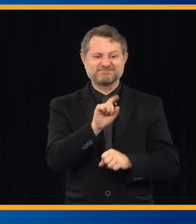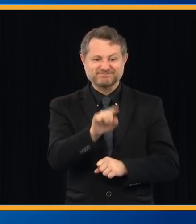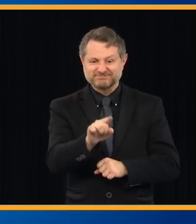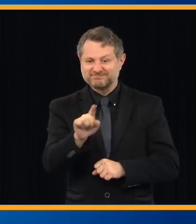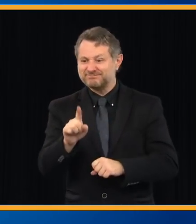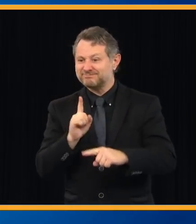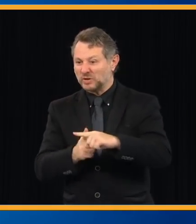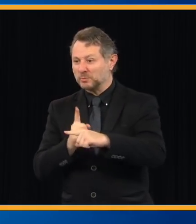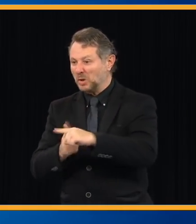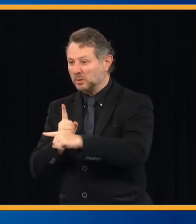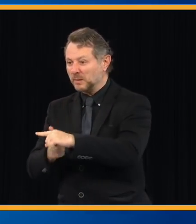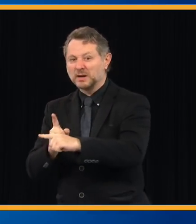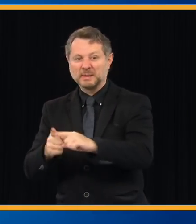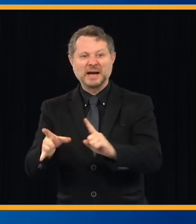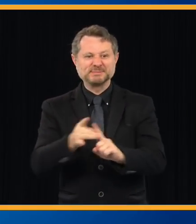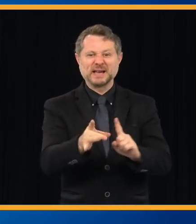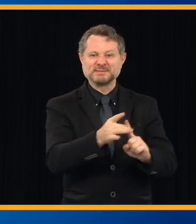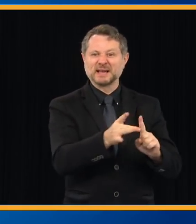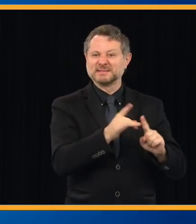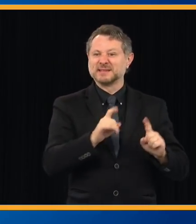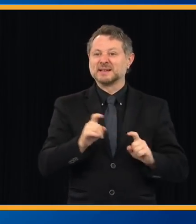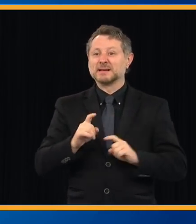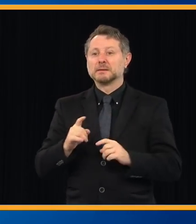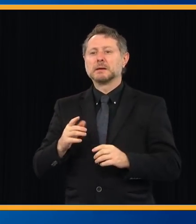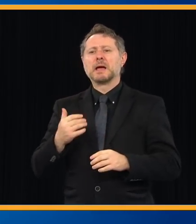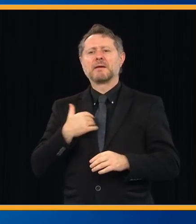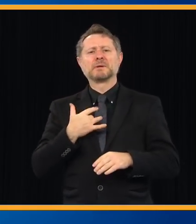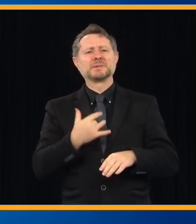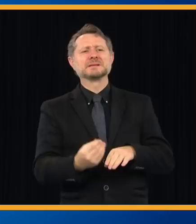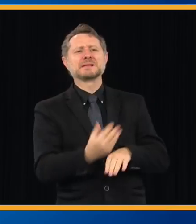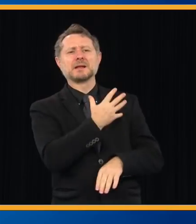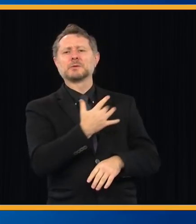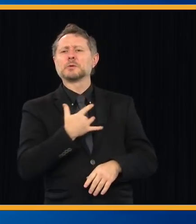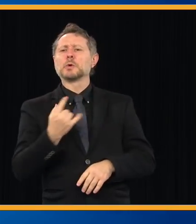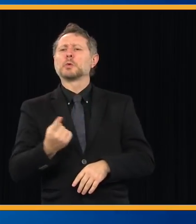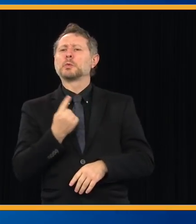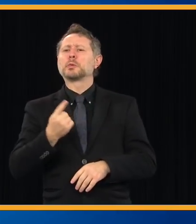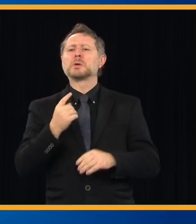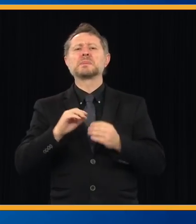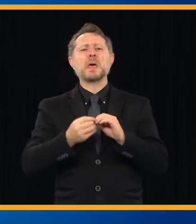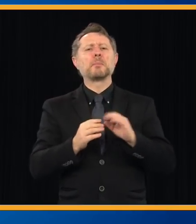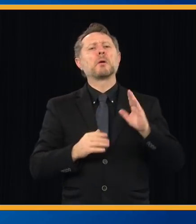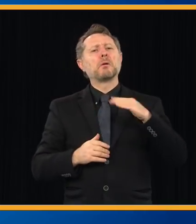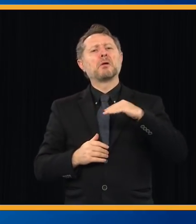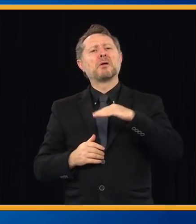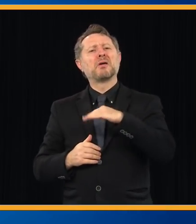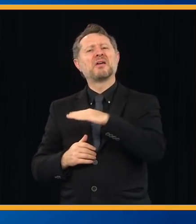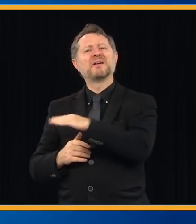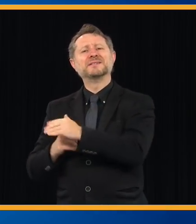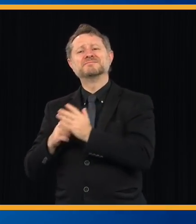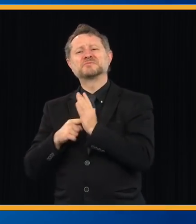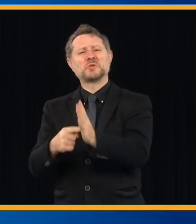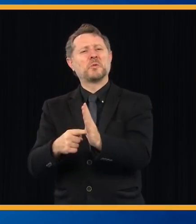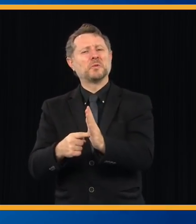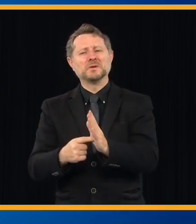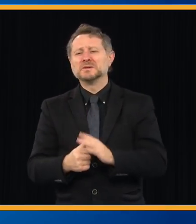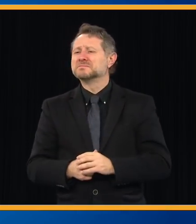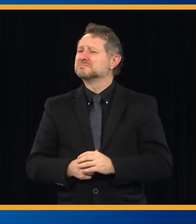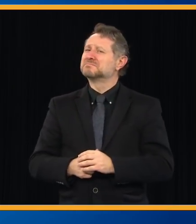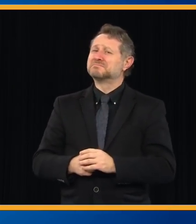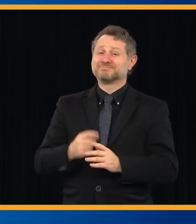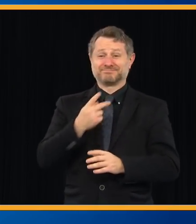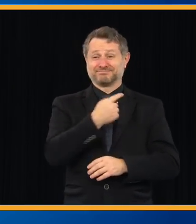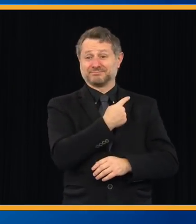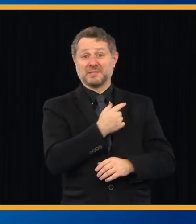And these charts, I look at the line more than anything and what the curve is actually saying, more than